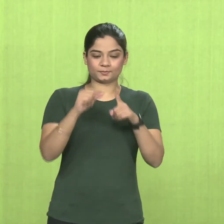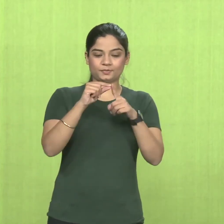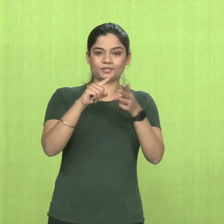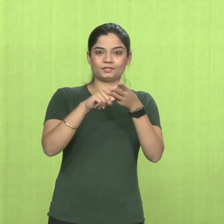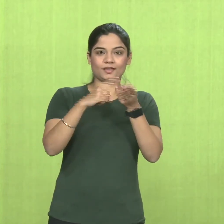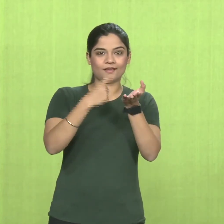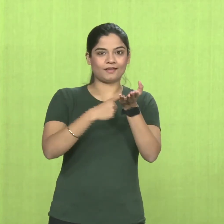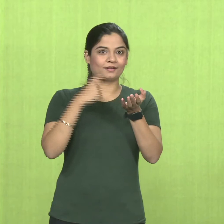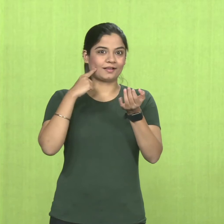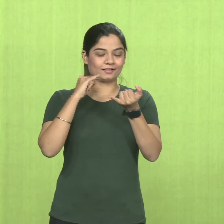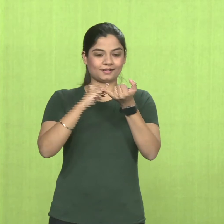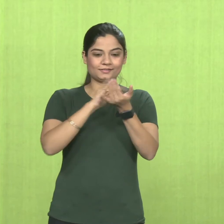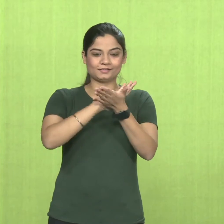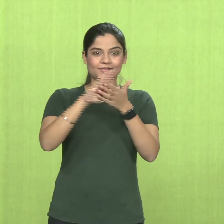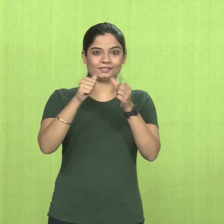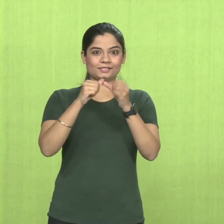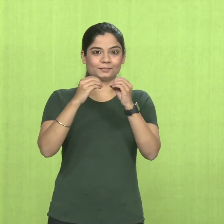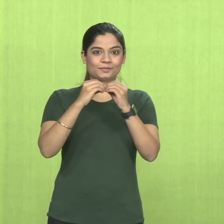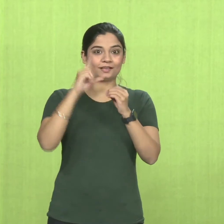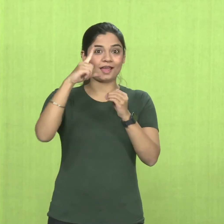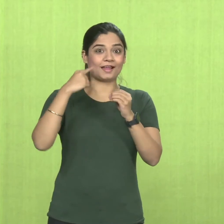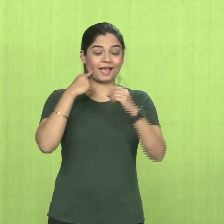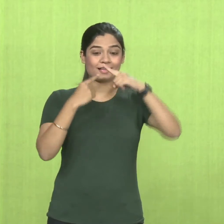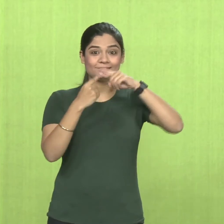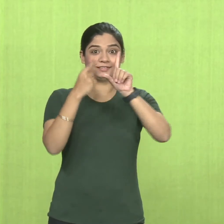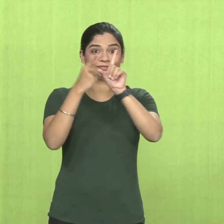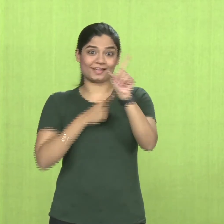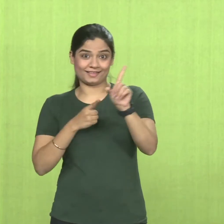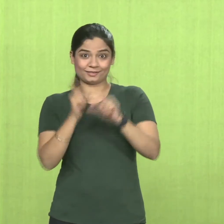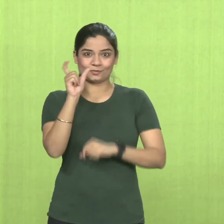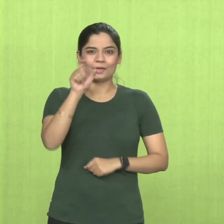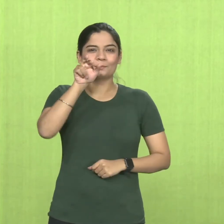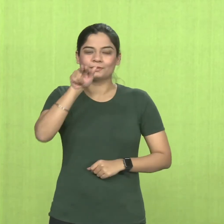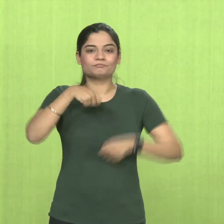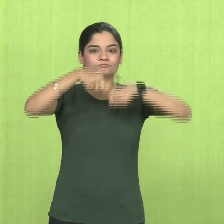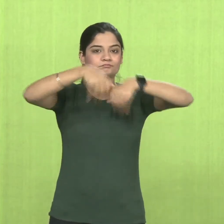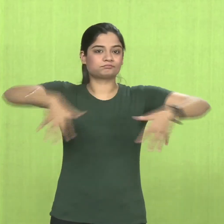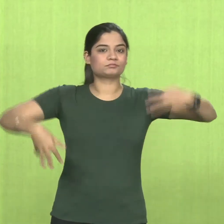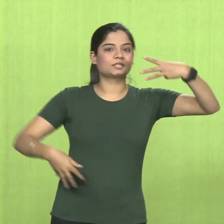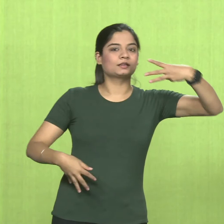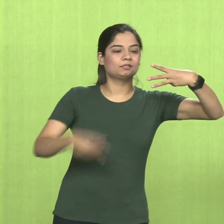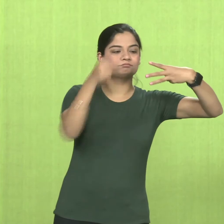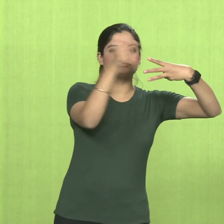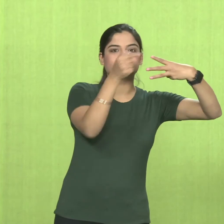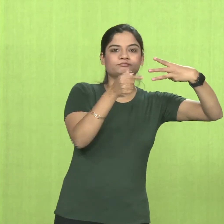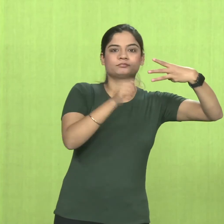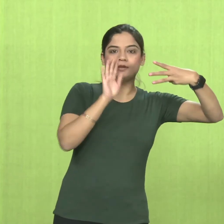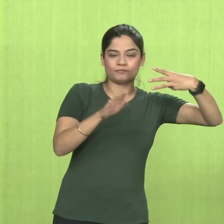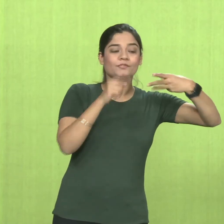Now let's classify the food on the basis of perishability. Let me explain the three classifications.